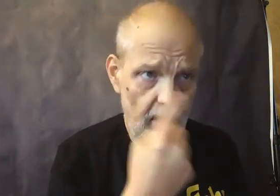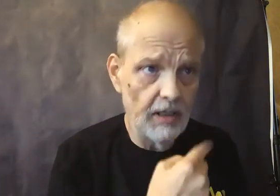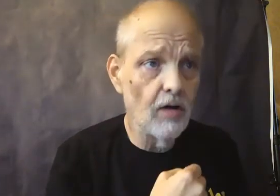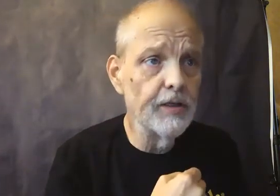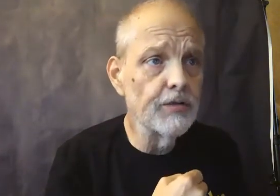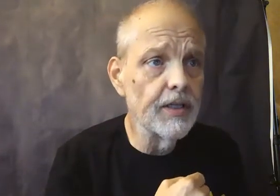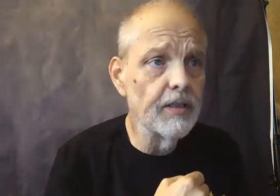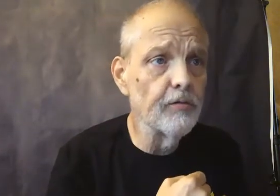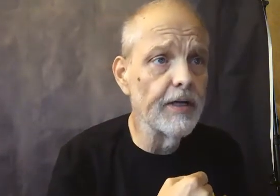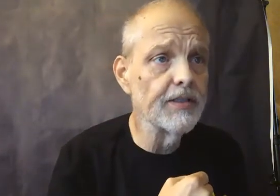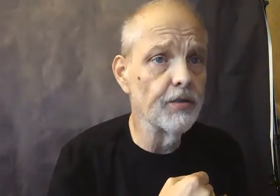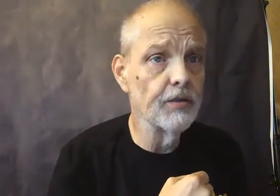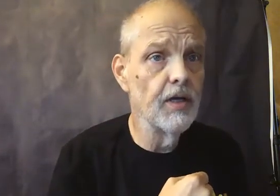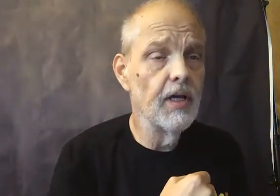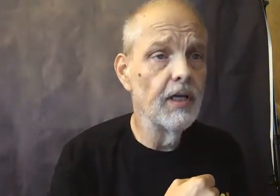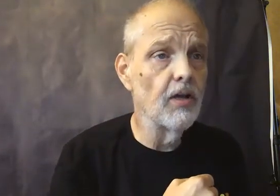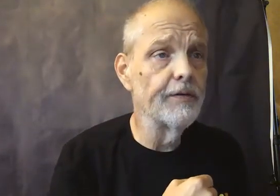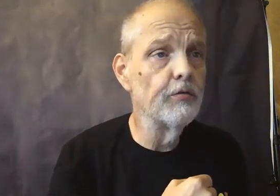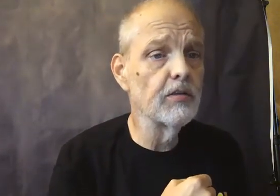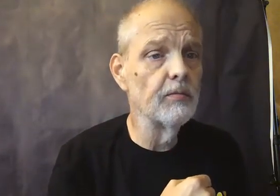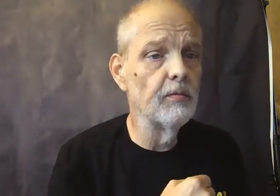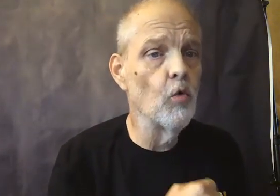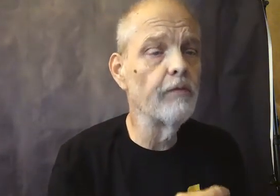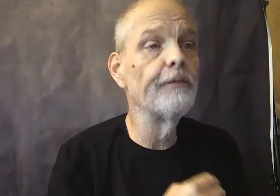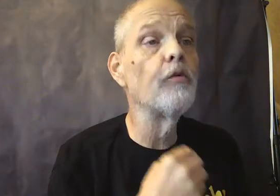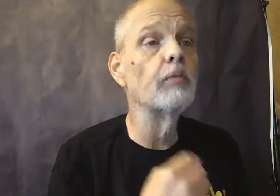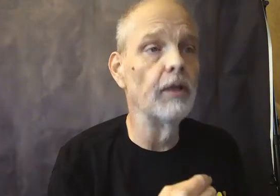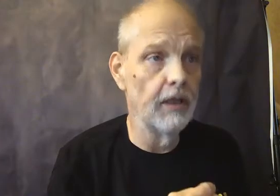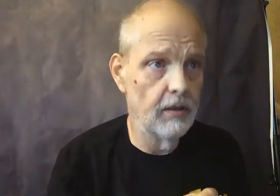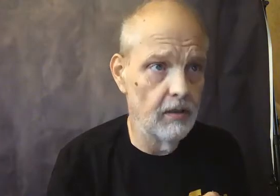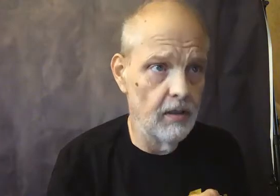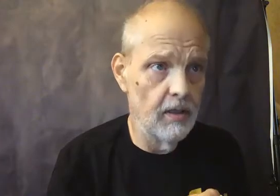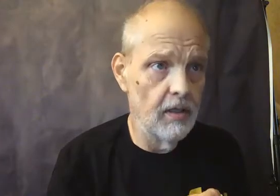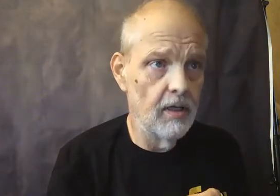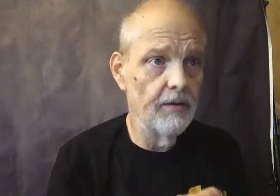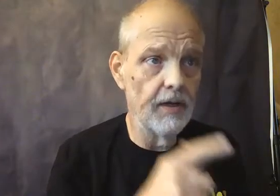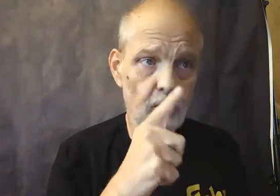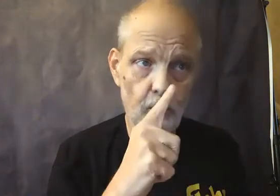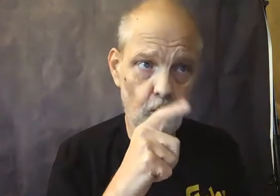it's often used in a different register. It's often used more formally than who.